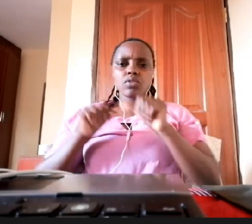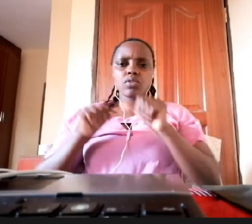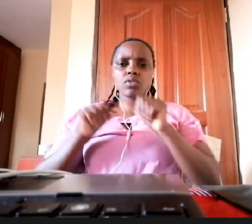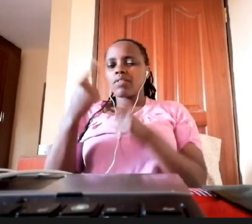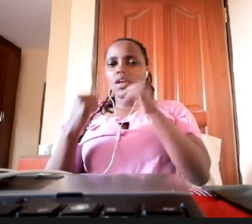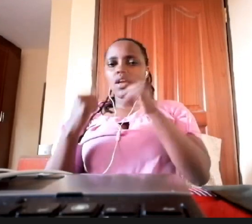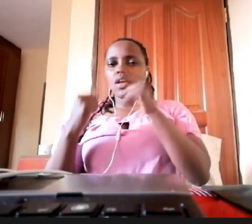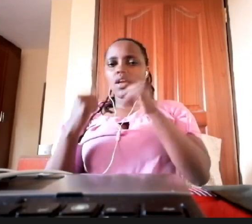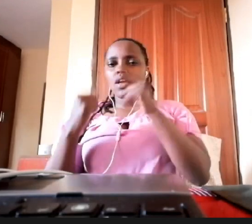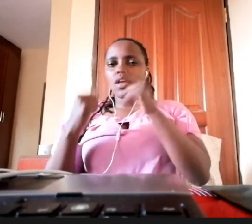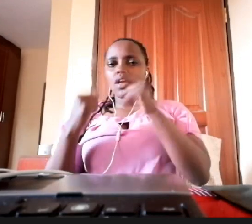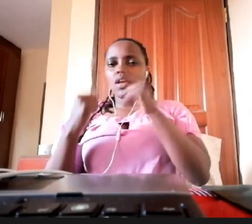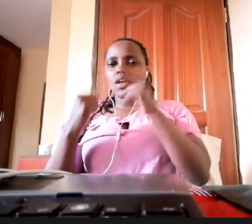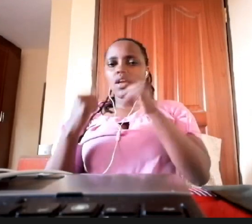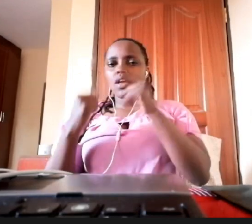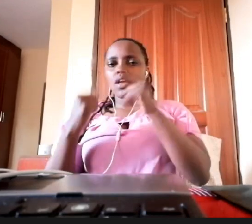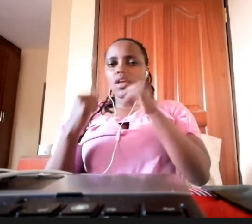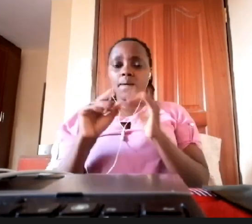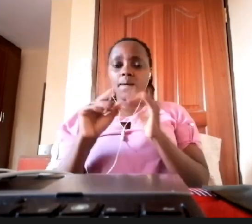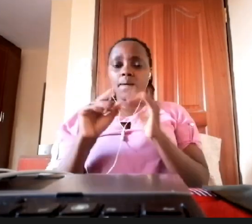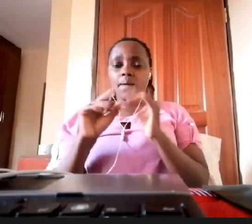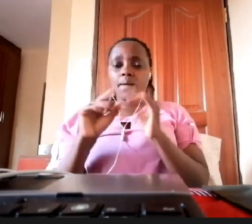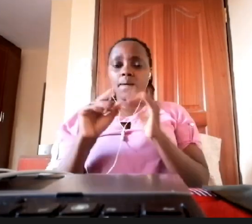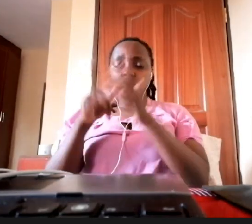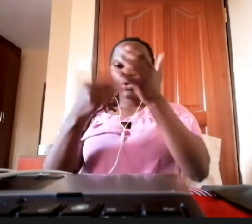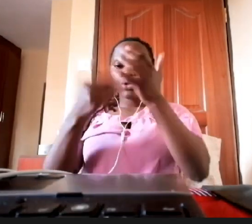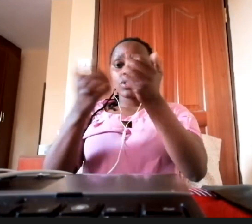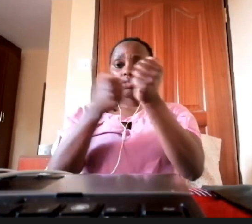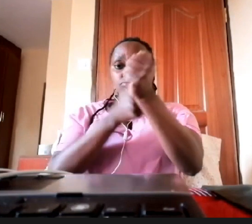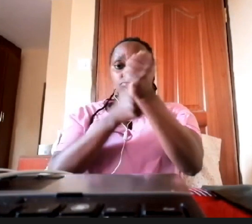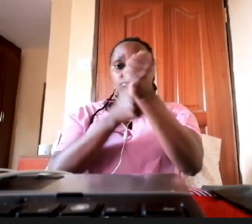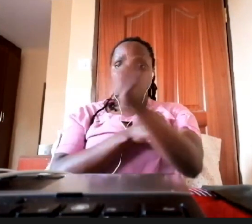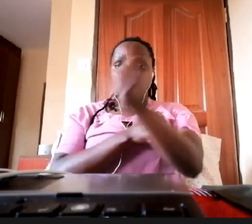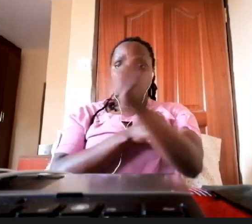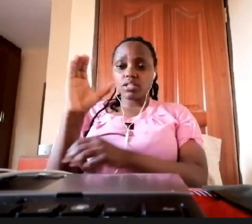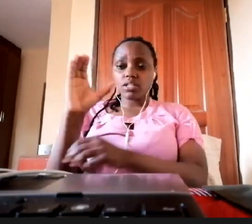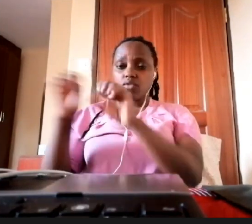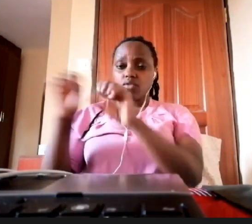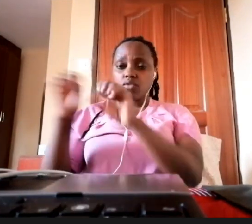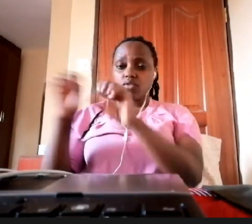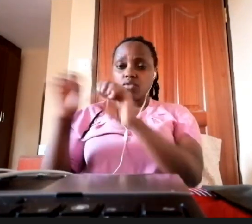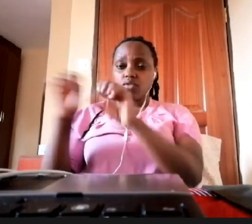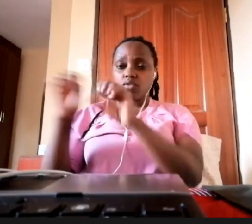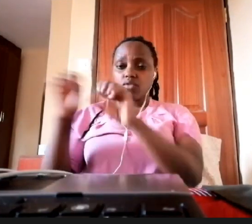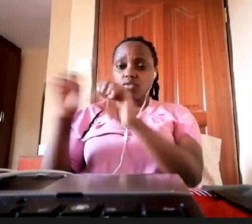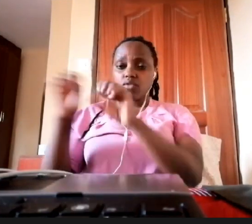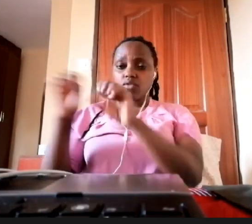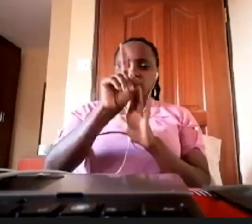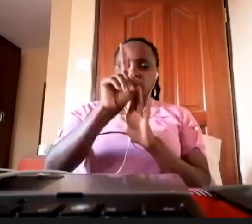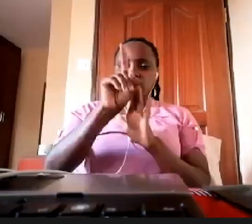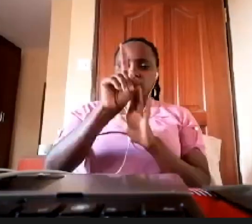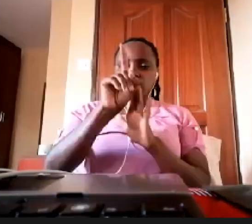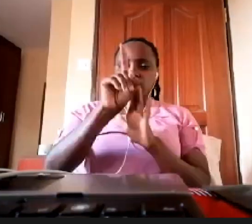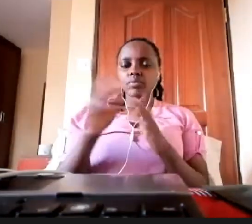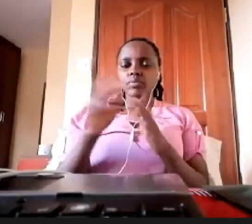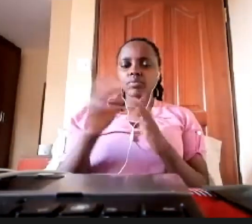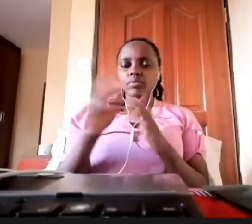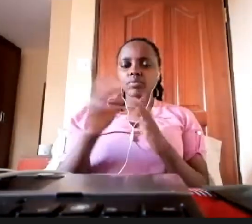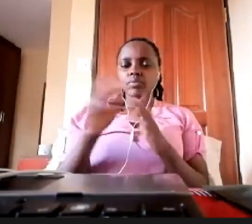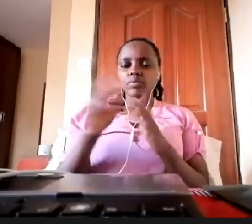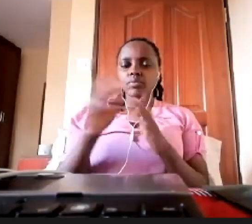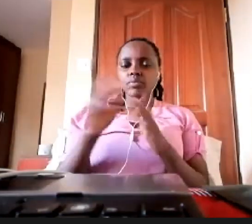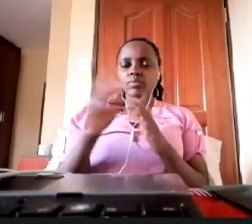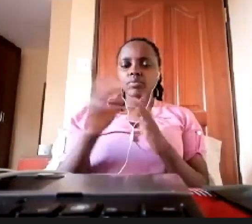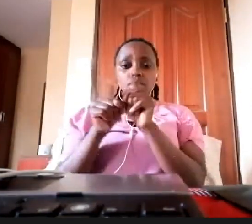complementary reports. So we need to support civil society organizations to develop complementary periodical